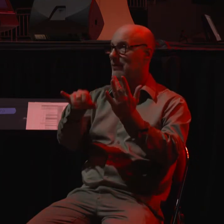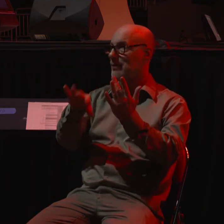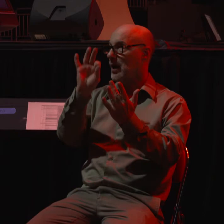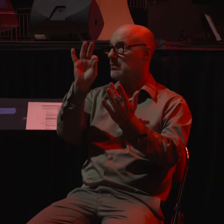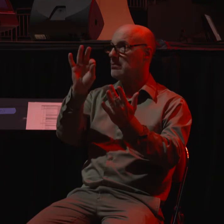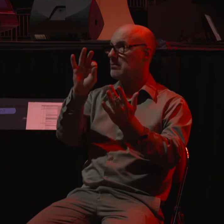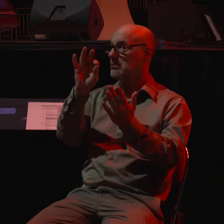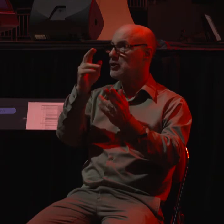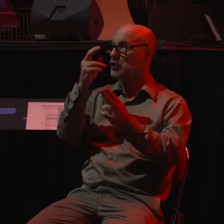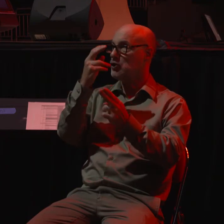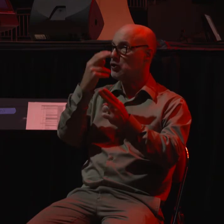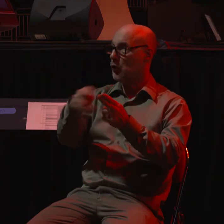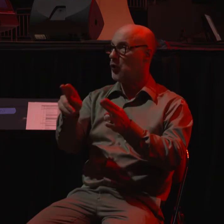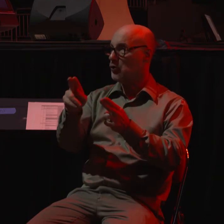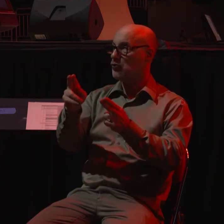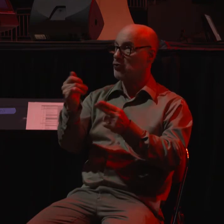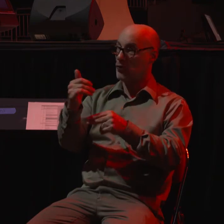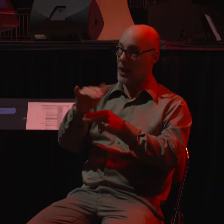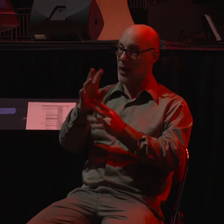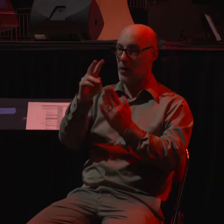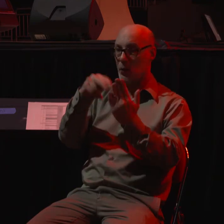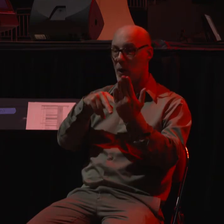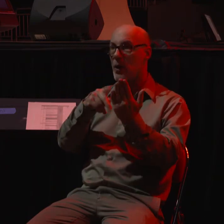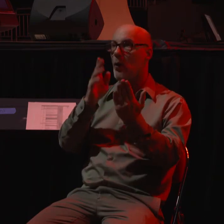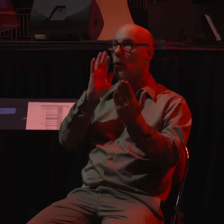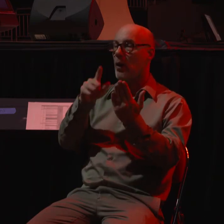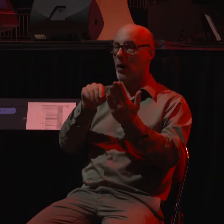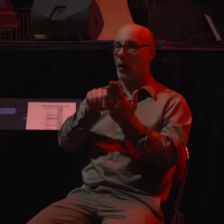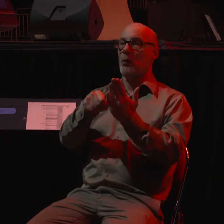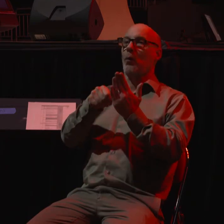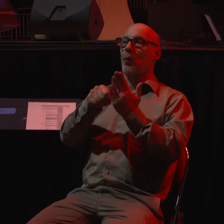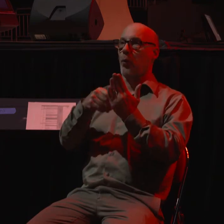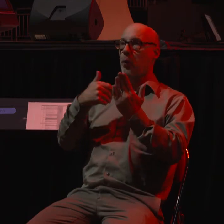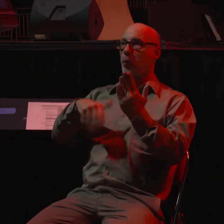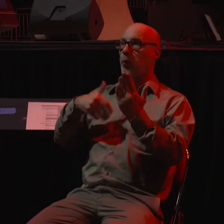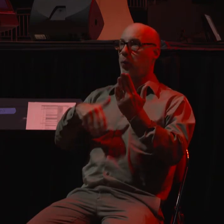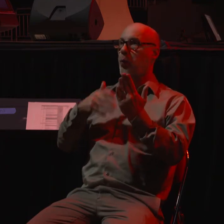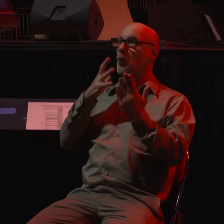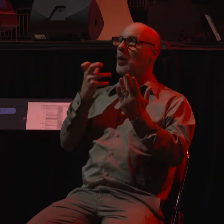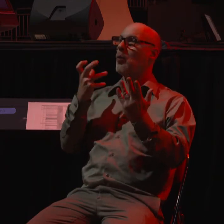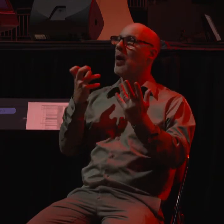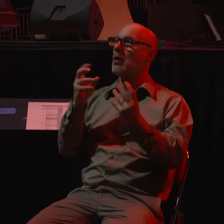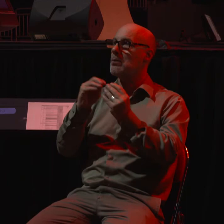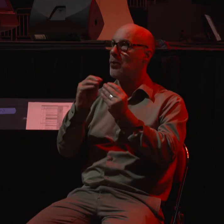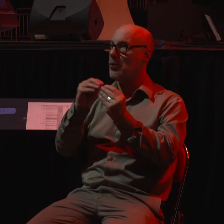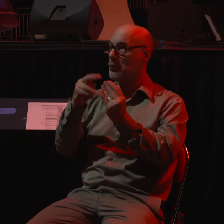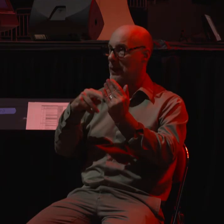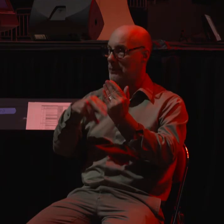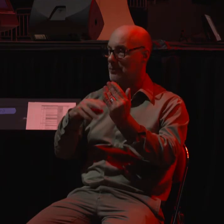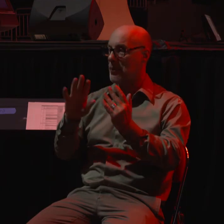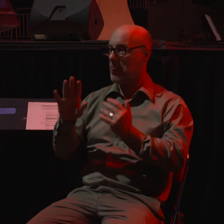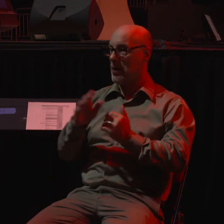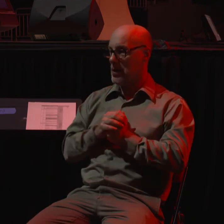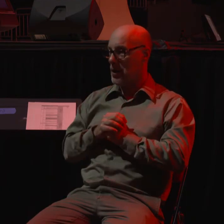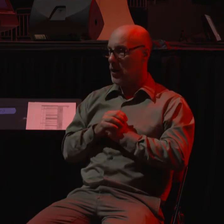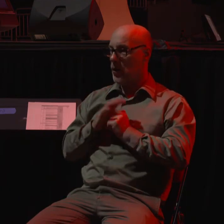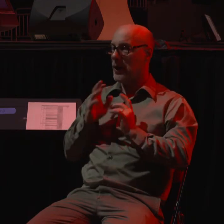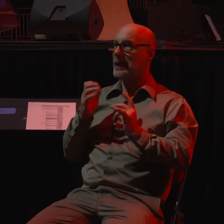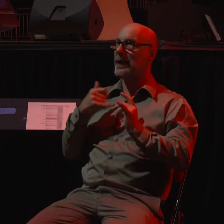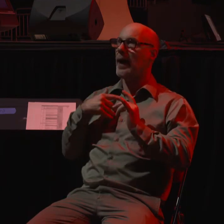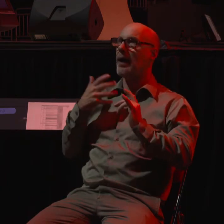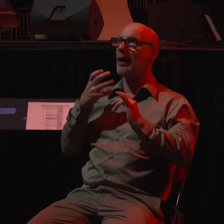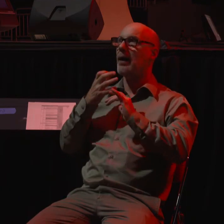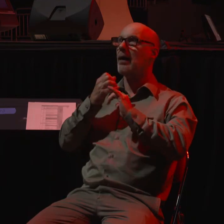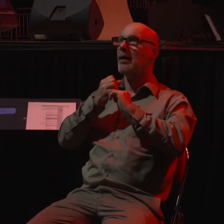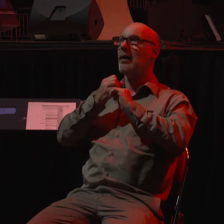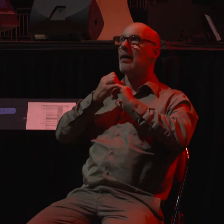take you that long. Do it tonight before you go to bed, and I think you'll be impressed morally, and you'll want to read more. Just pulling the camera way back to